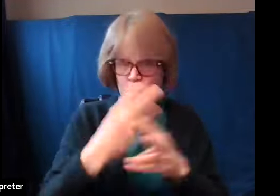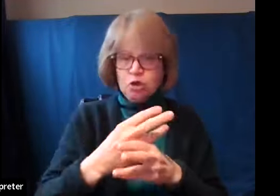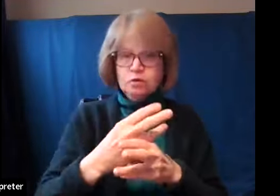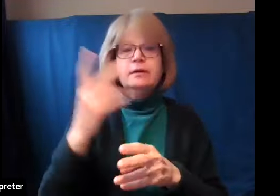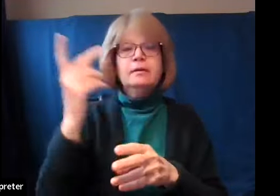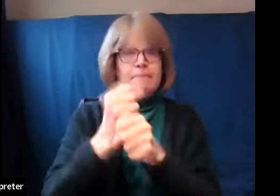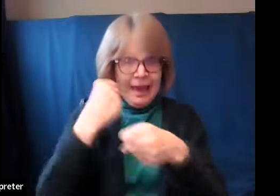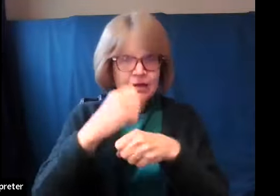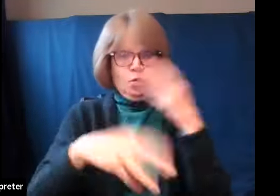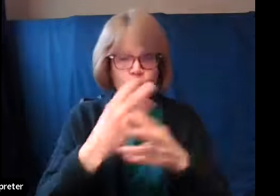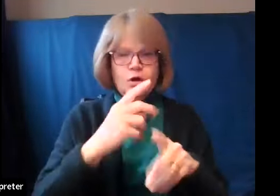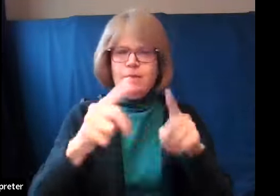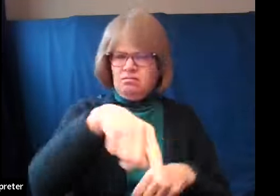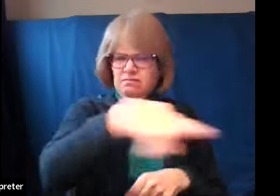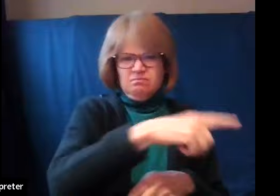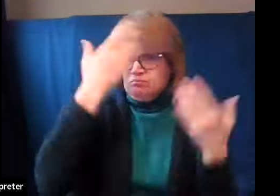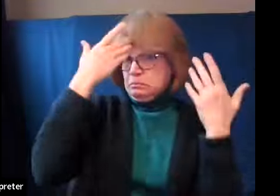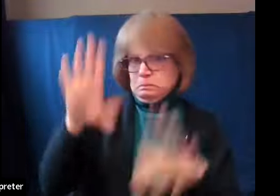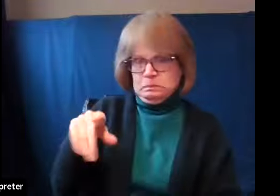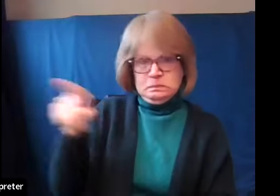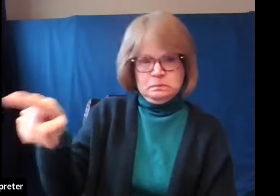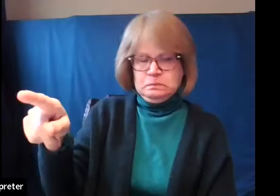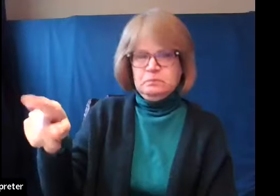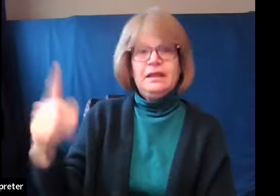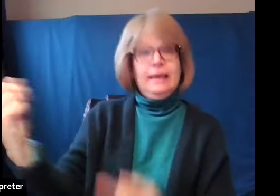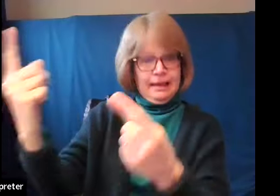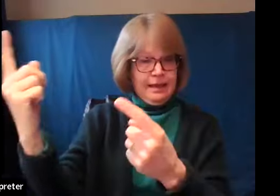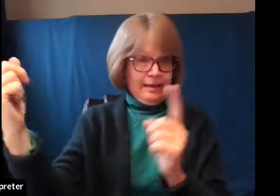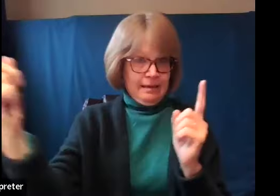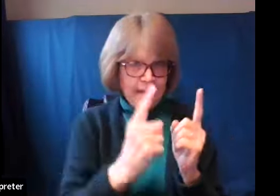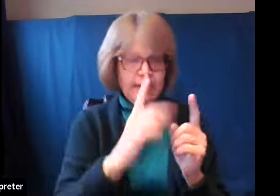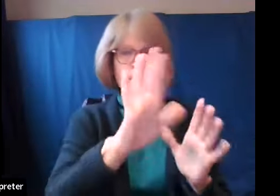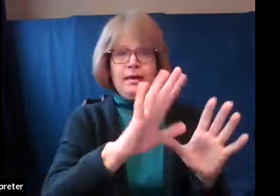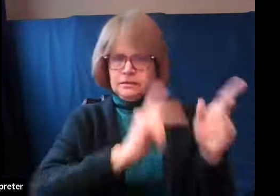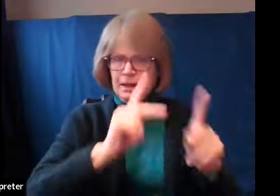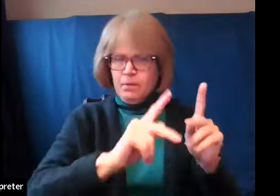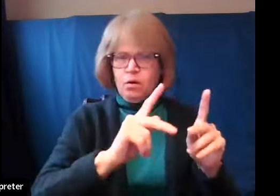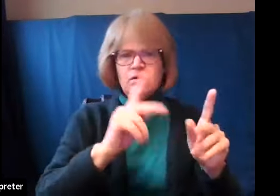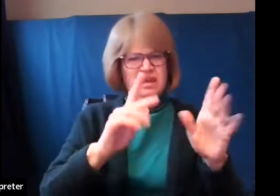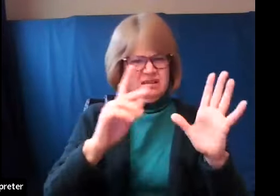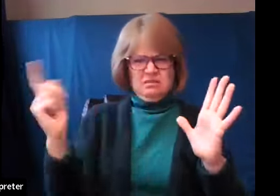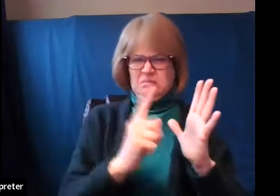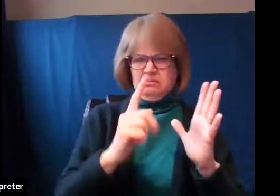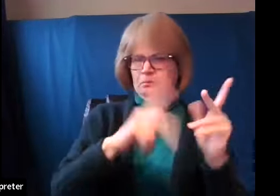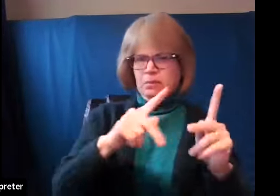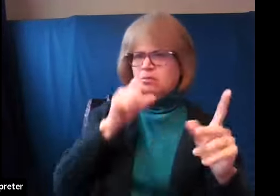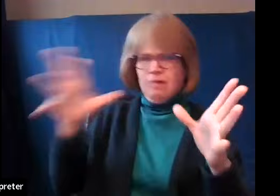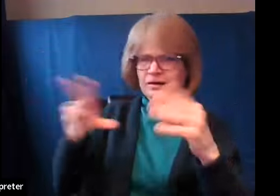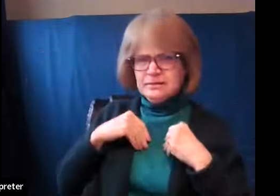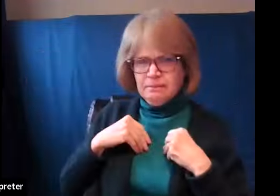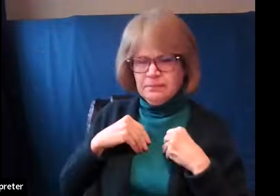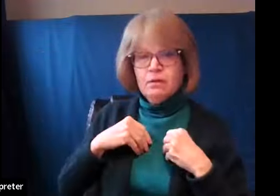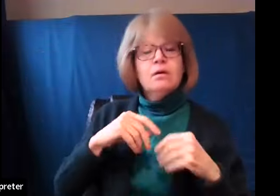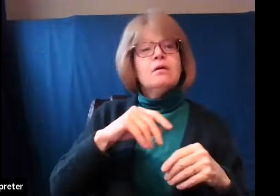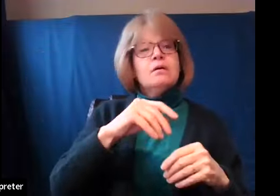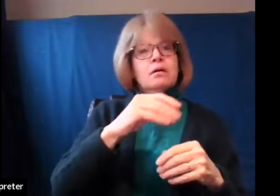the world did not know him. He came to what was his own, and his own people did not accept him. But to all who received